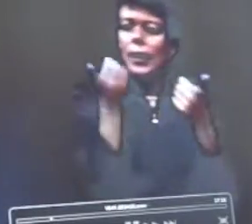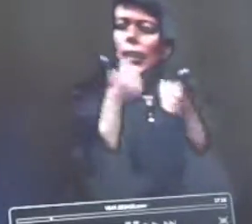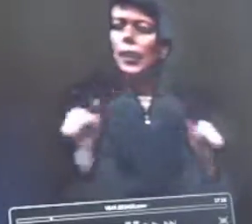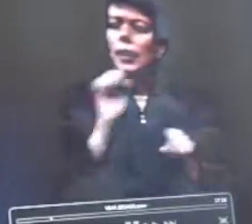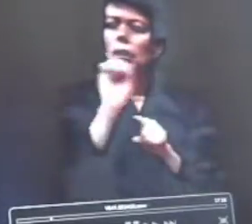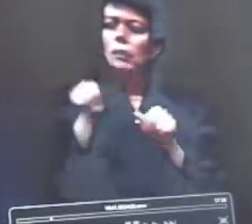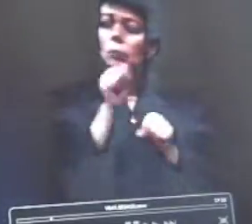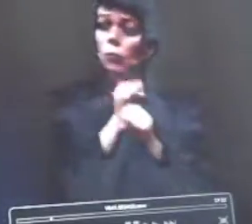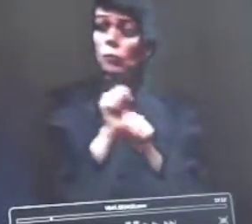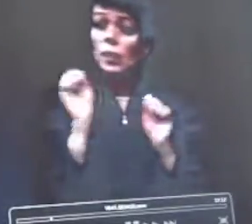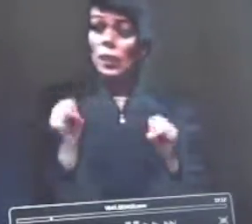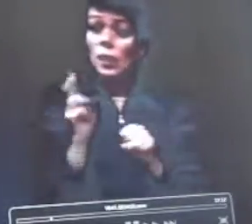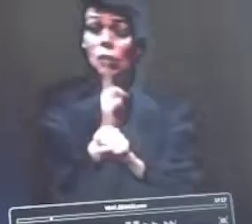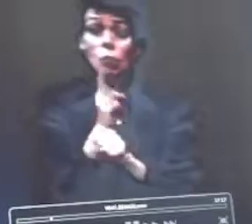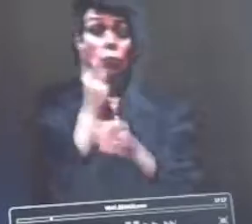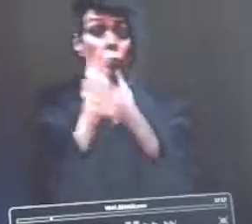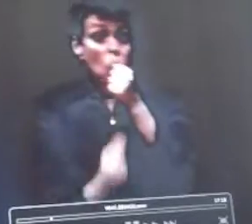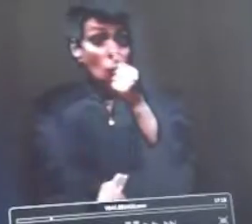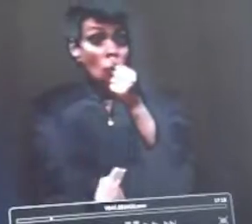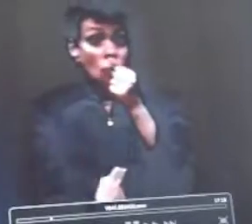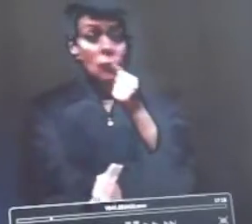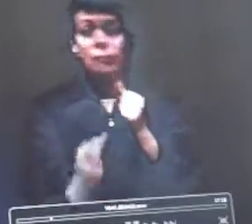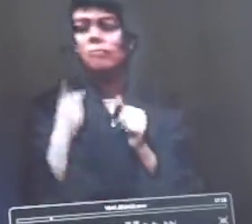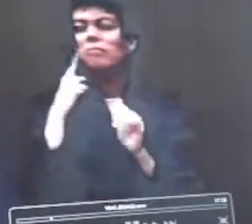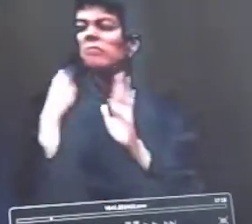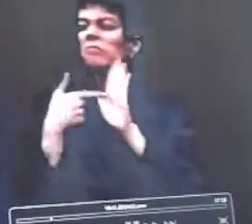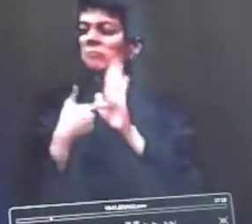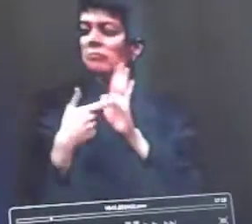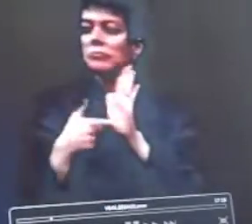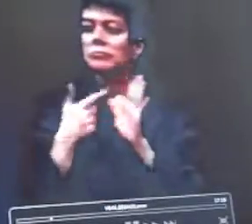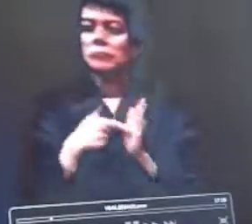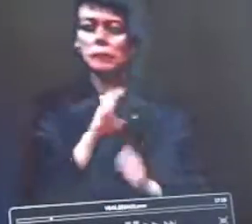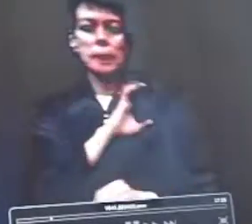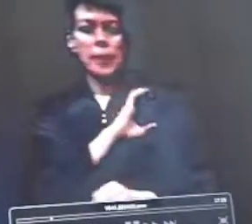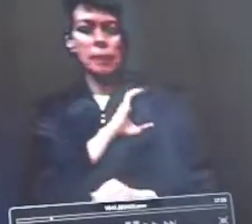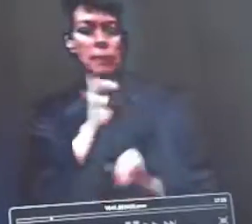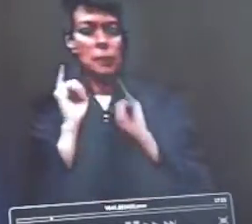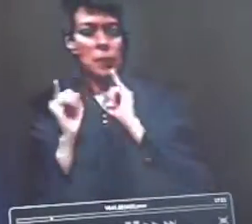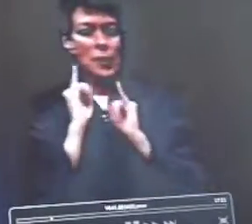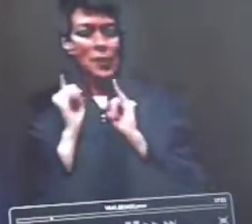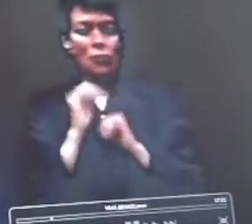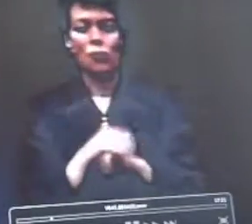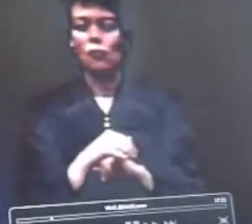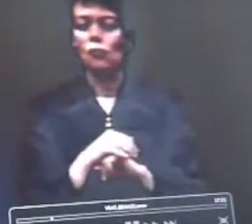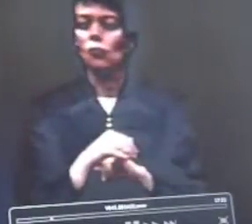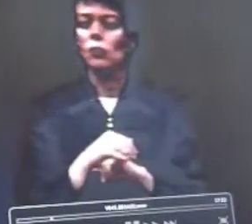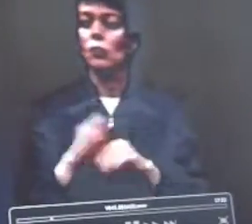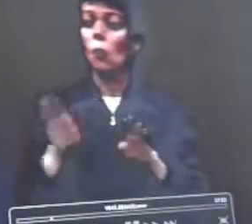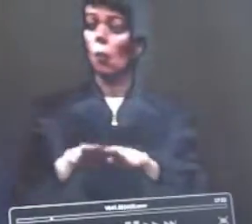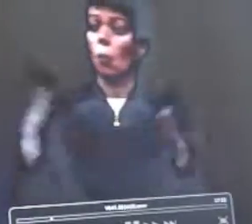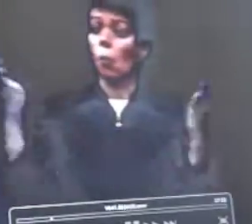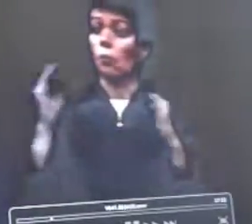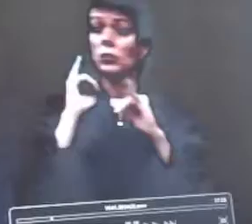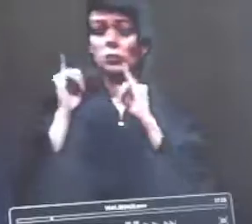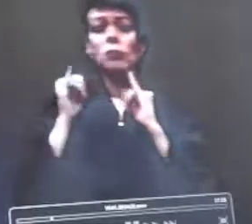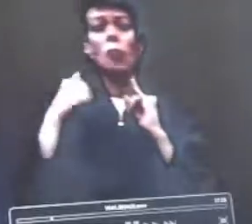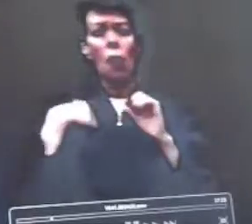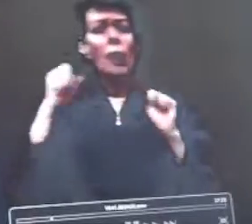it? Any situation, any assignment, you can use both. For example, in a police interview,